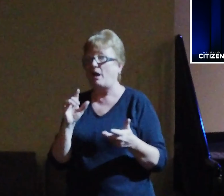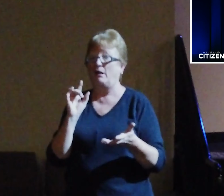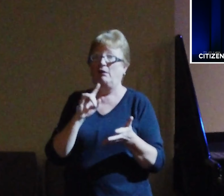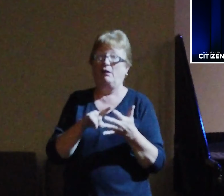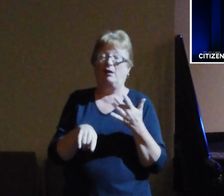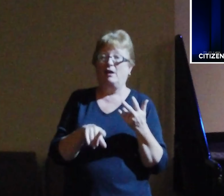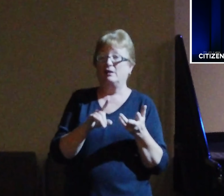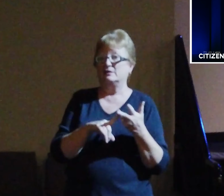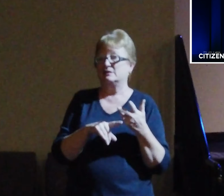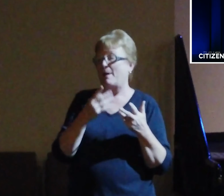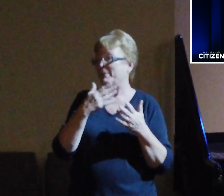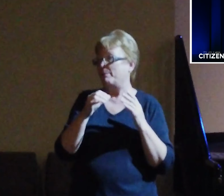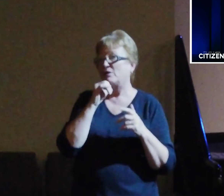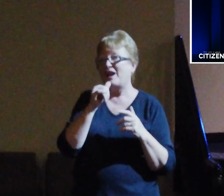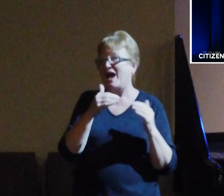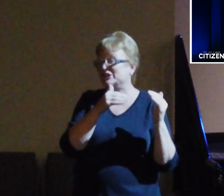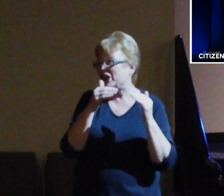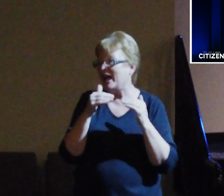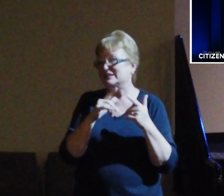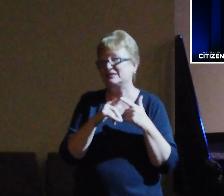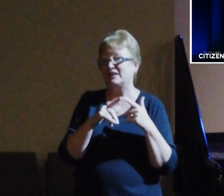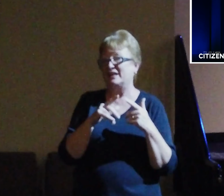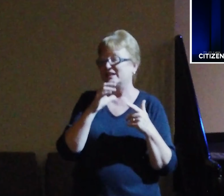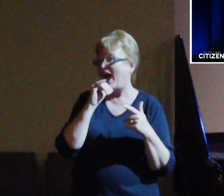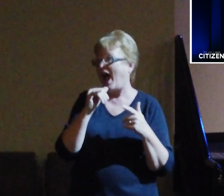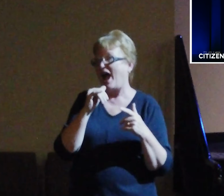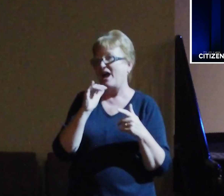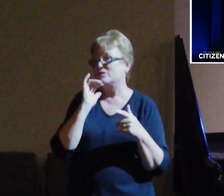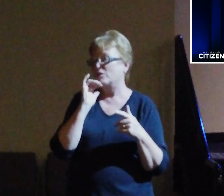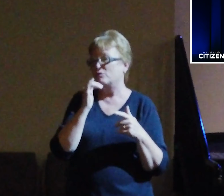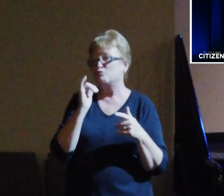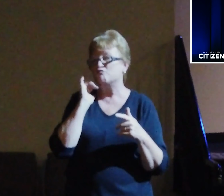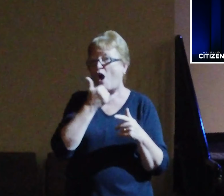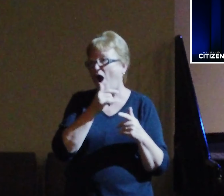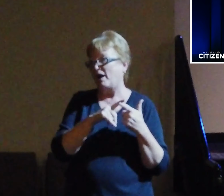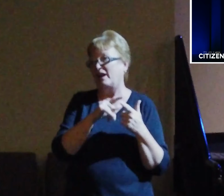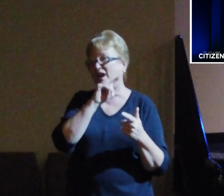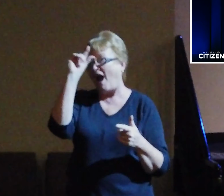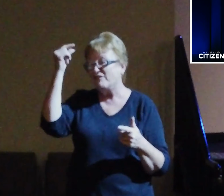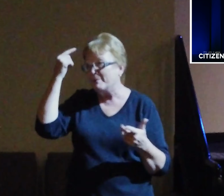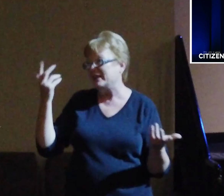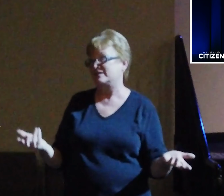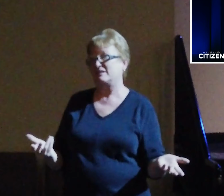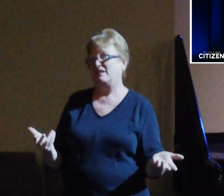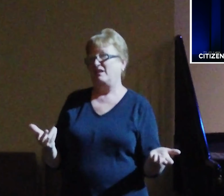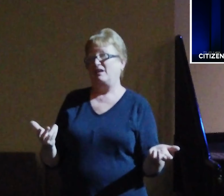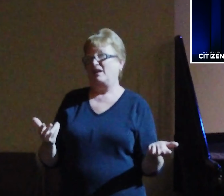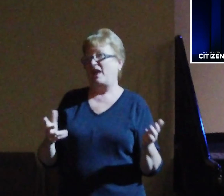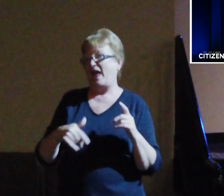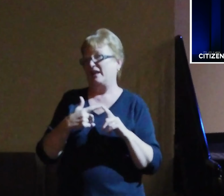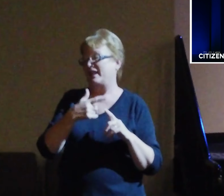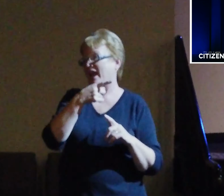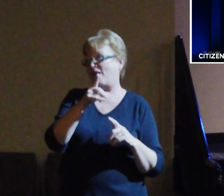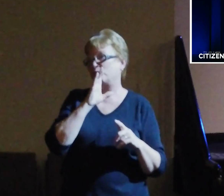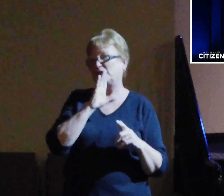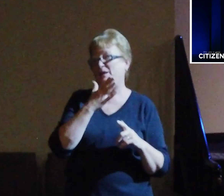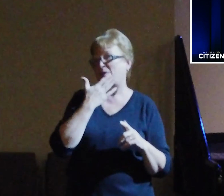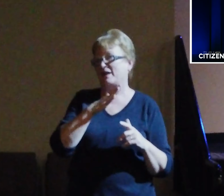unjust and immoral governments and organizations that we know of that have radically sinful agendas.